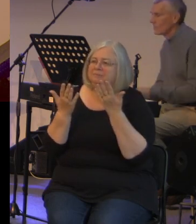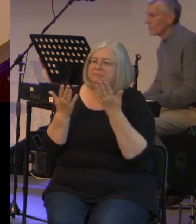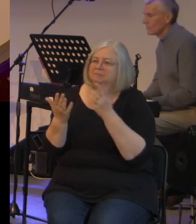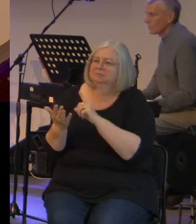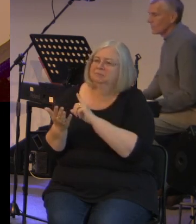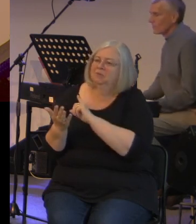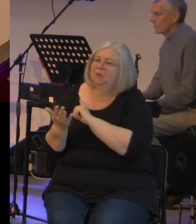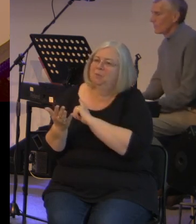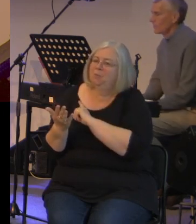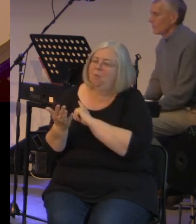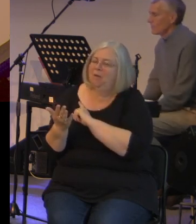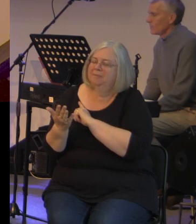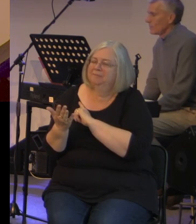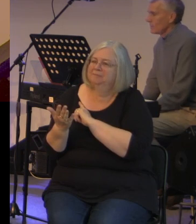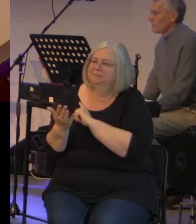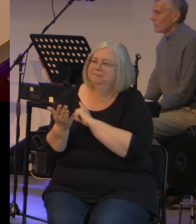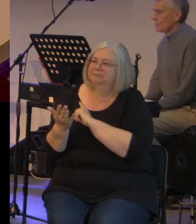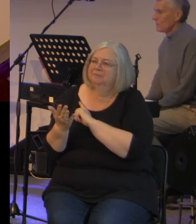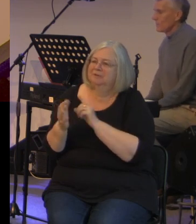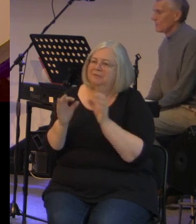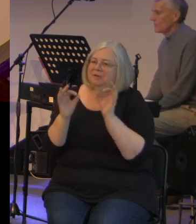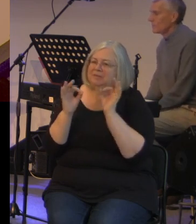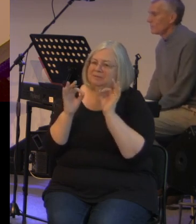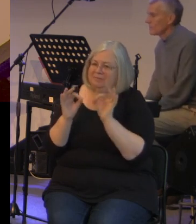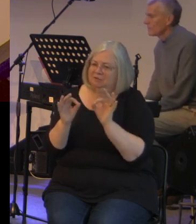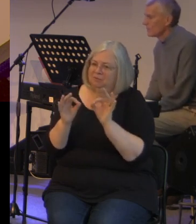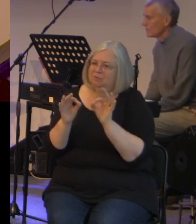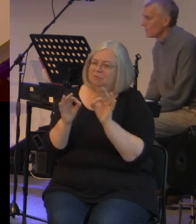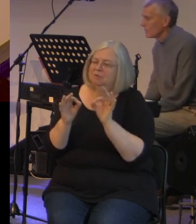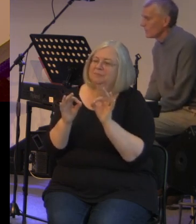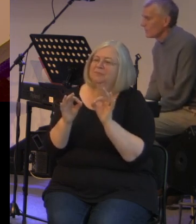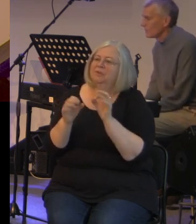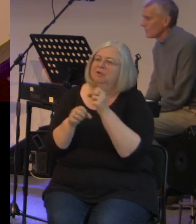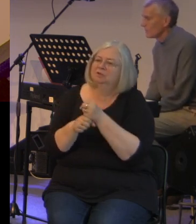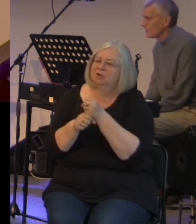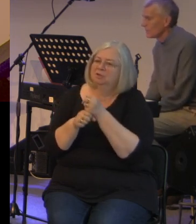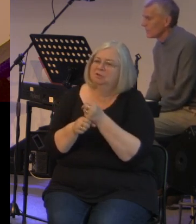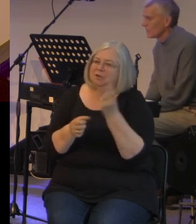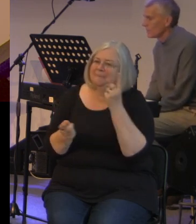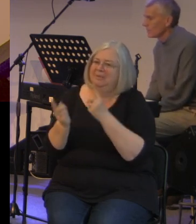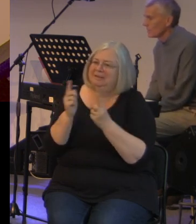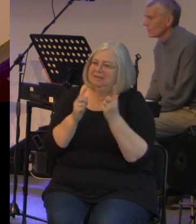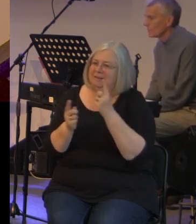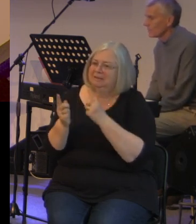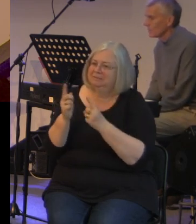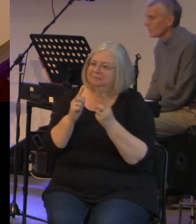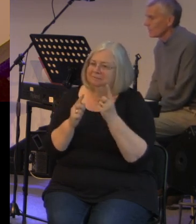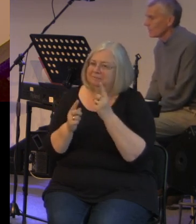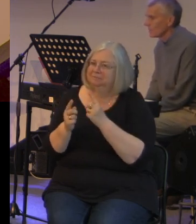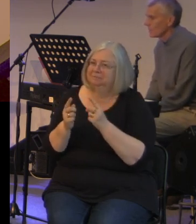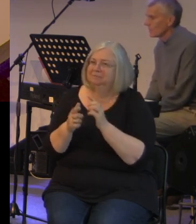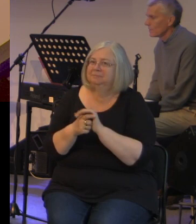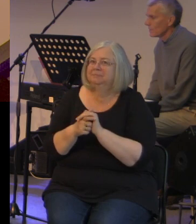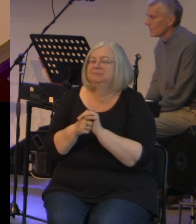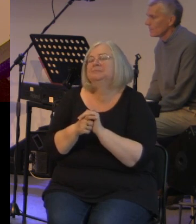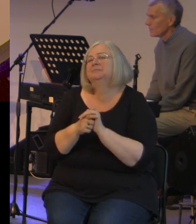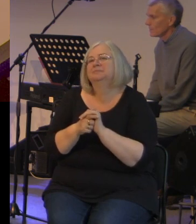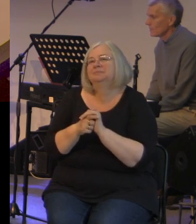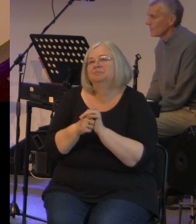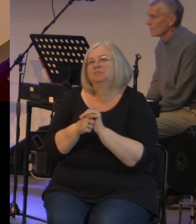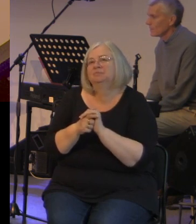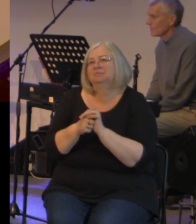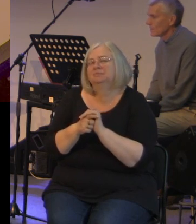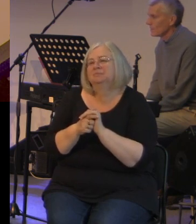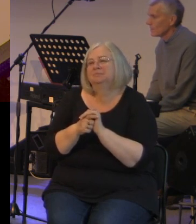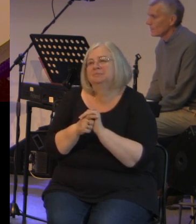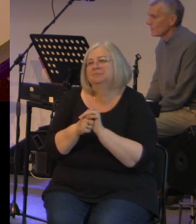normally attend our Parkway site, that's not a problem, because if you get the time wrong, then, you know, you just turn up here at 10 o'clock